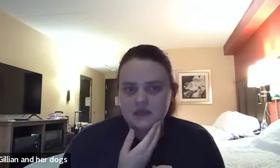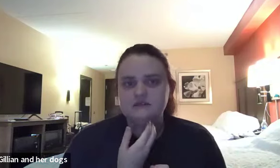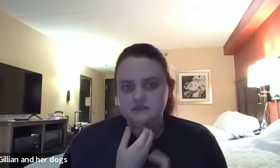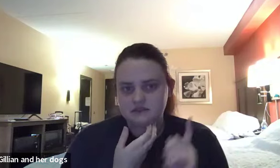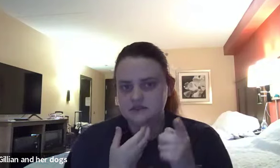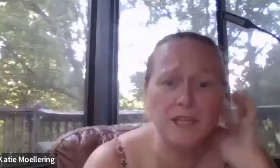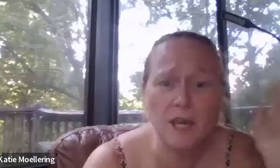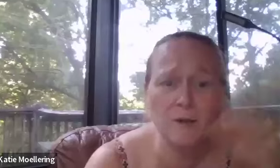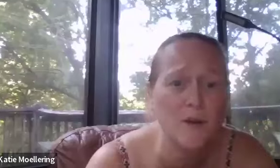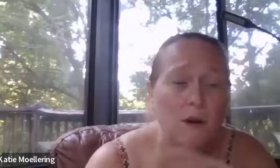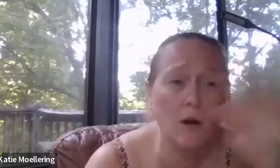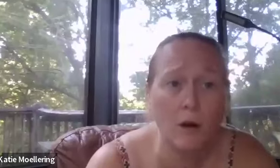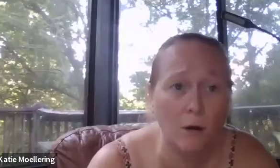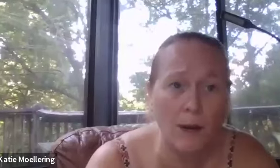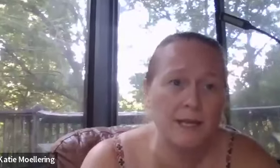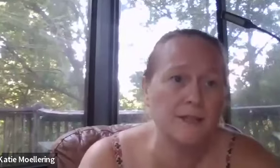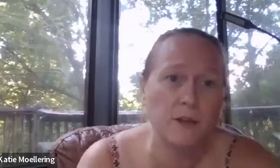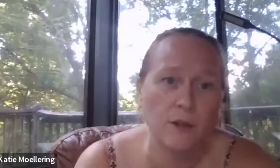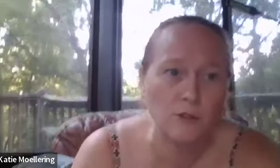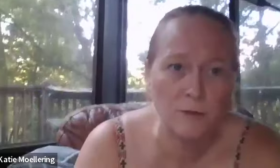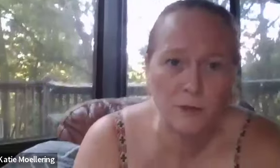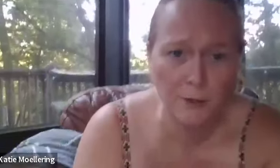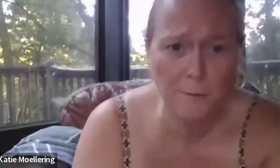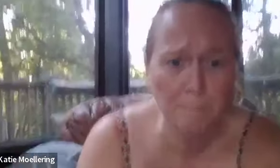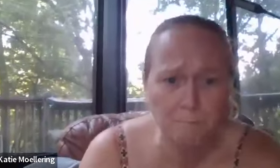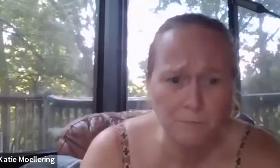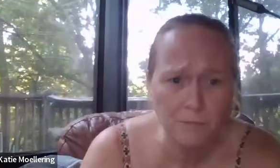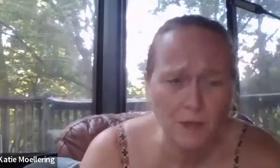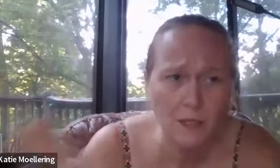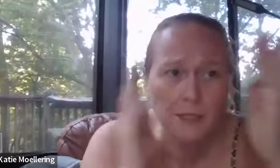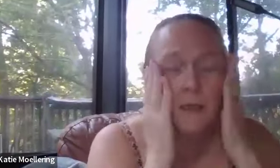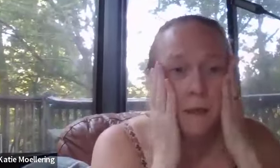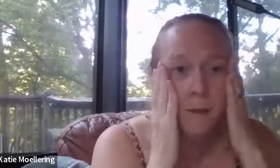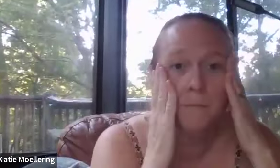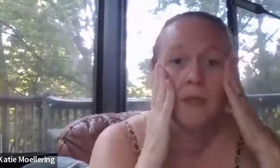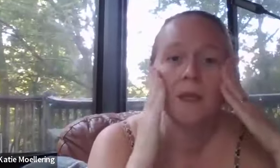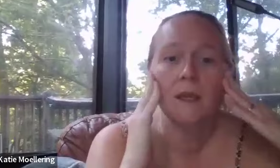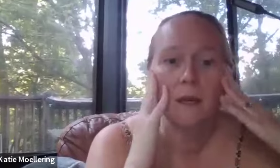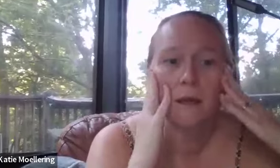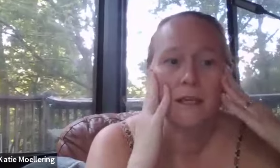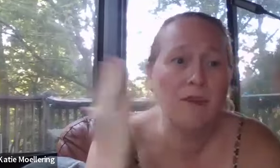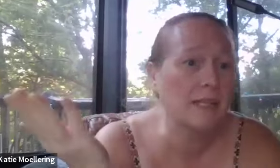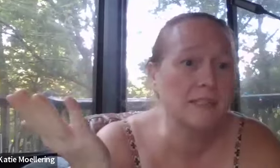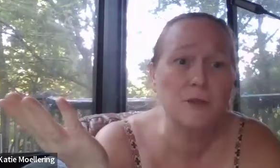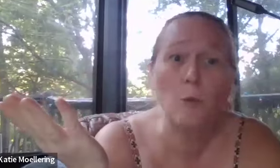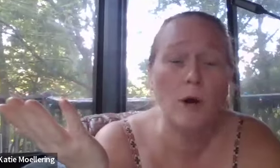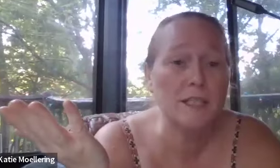The, yes. the videos are always on our YouTube channel. And in fact, if you wanted